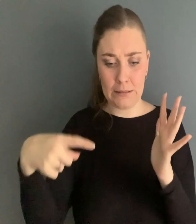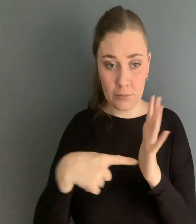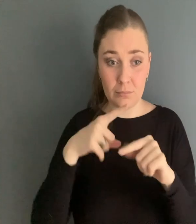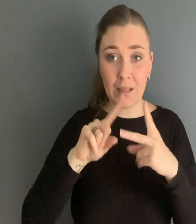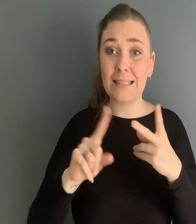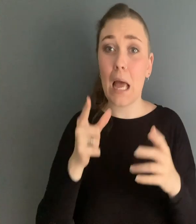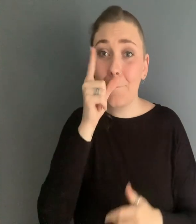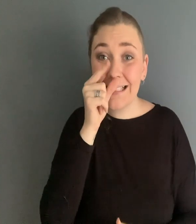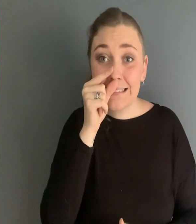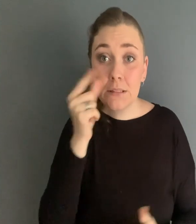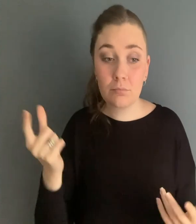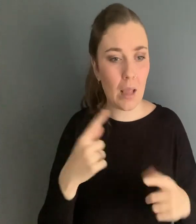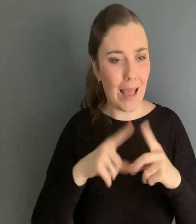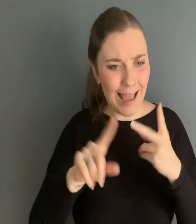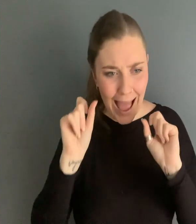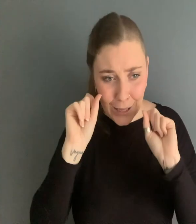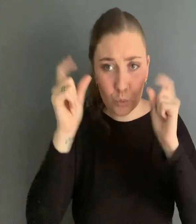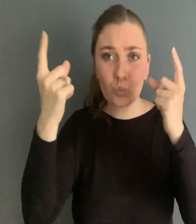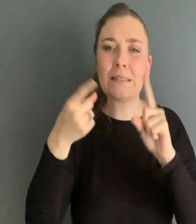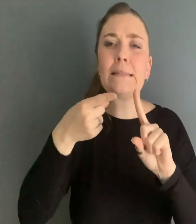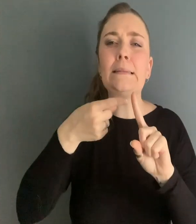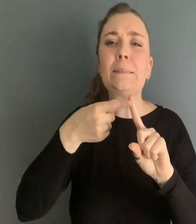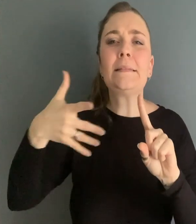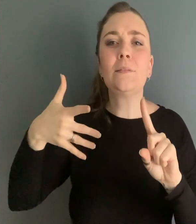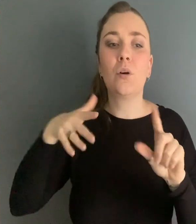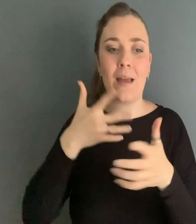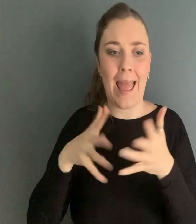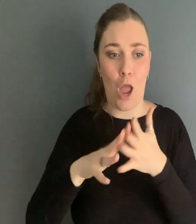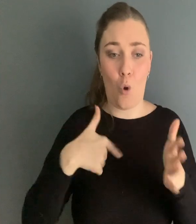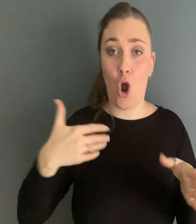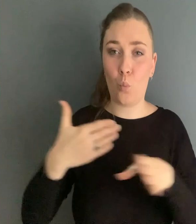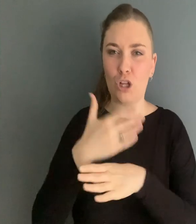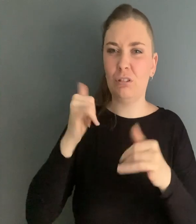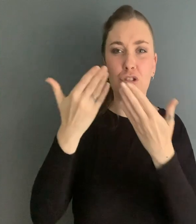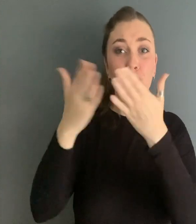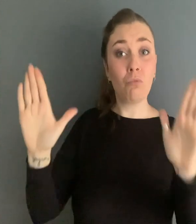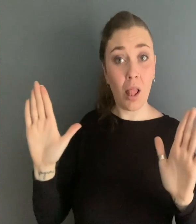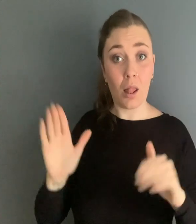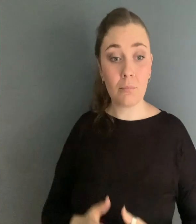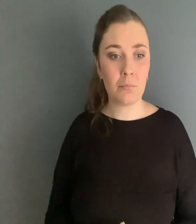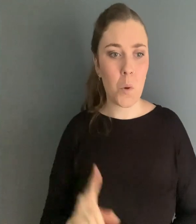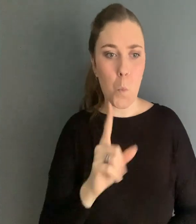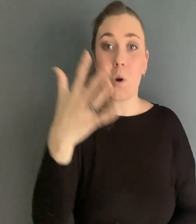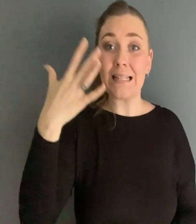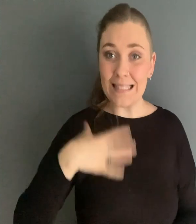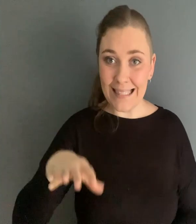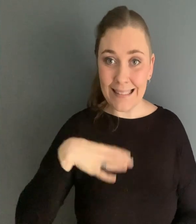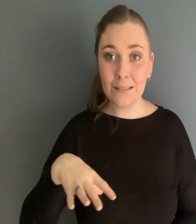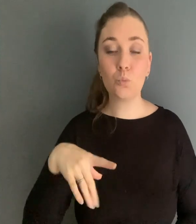ability, and understood the specifics of how I worked in general, and what was needed